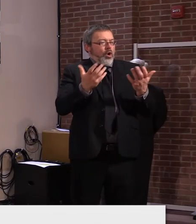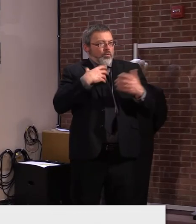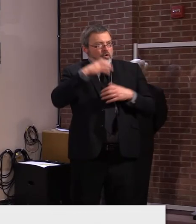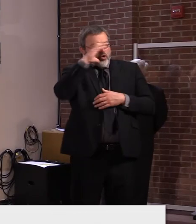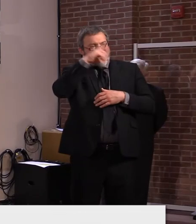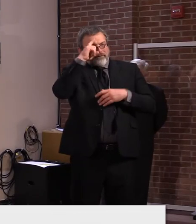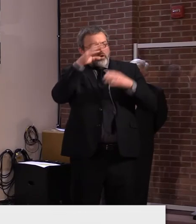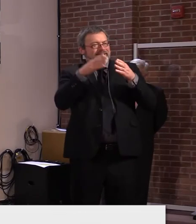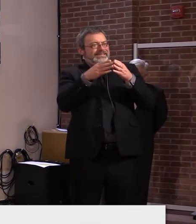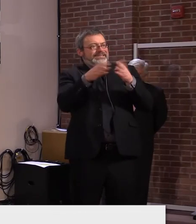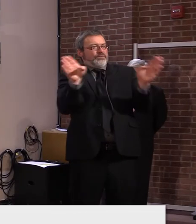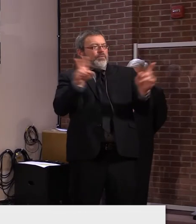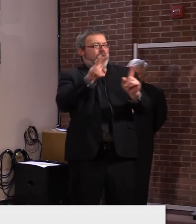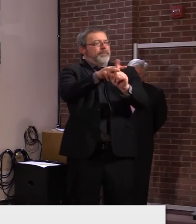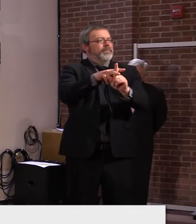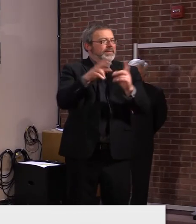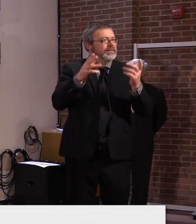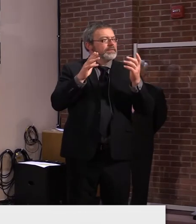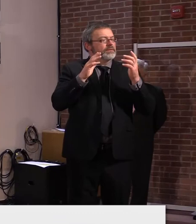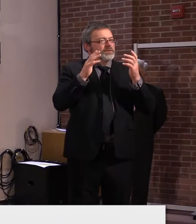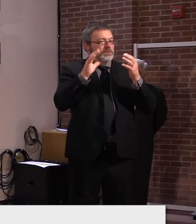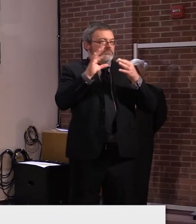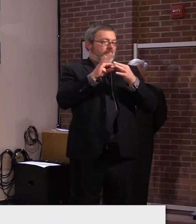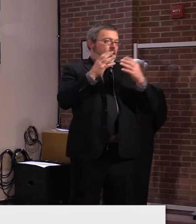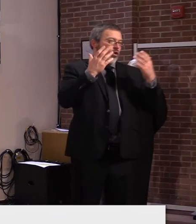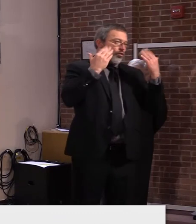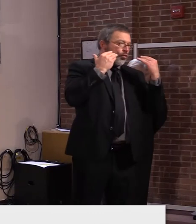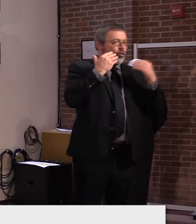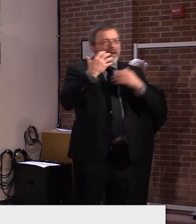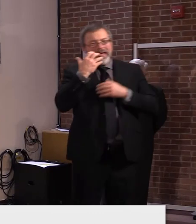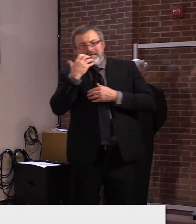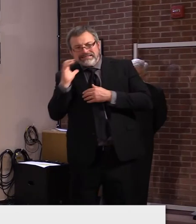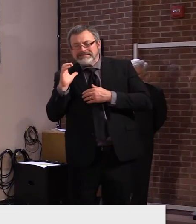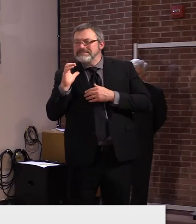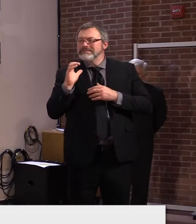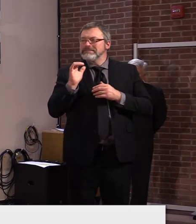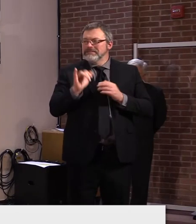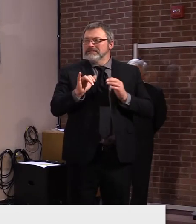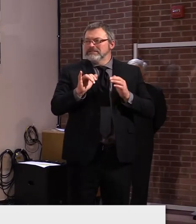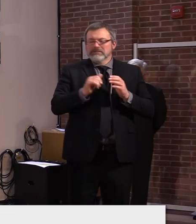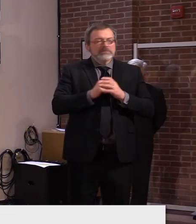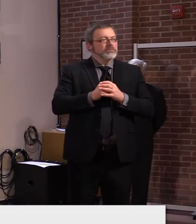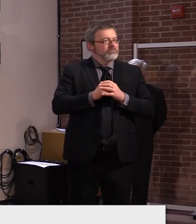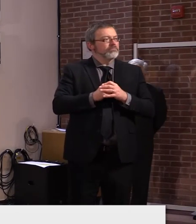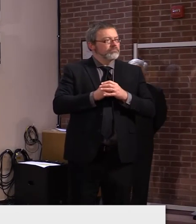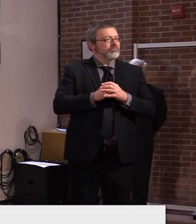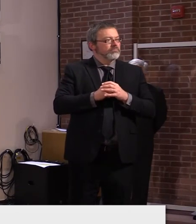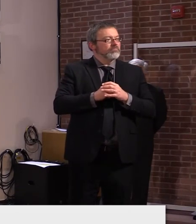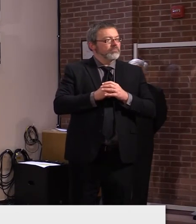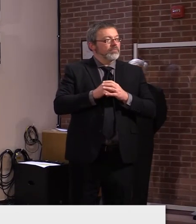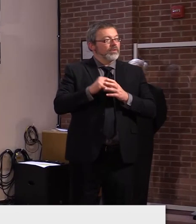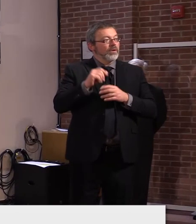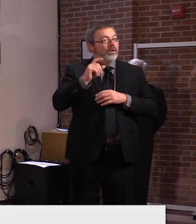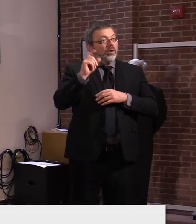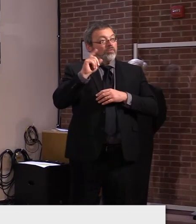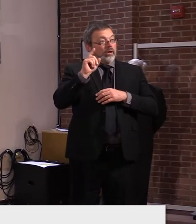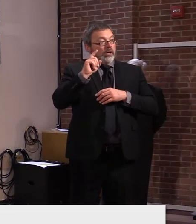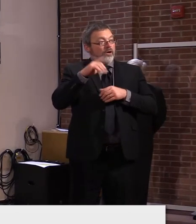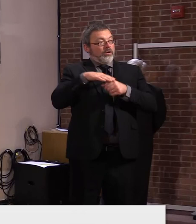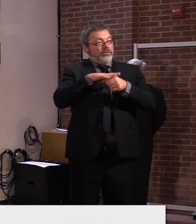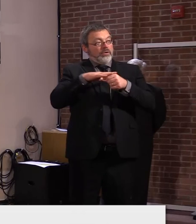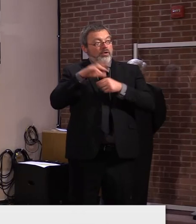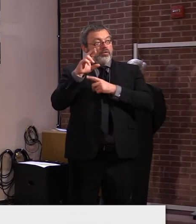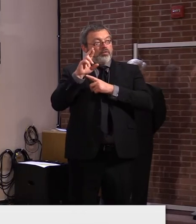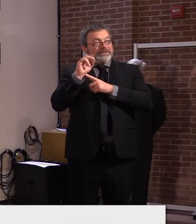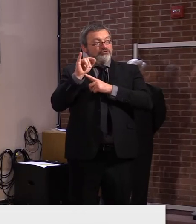mechanical systems in particular, like HVAC. I will say I have heard from a number of districts that are looking at cooling as